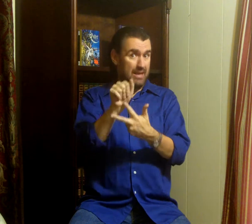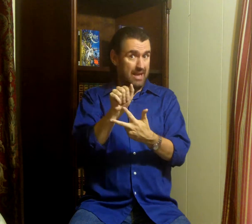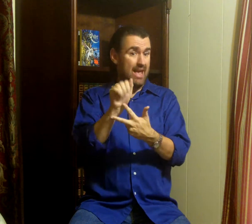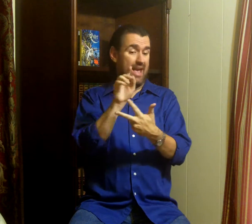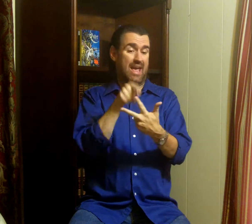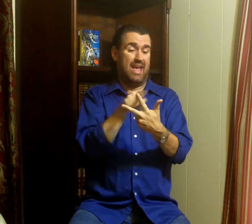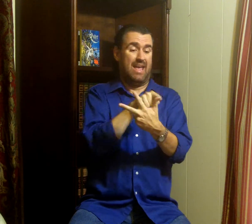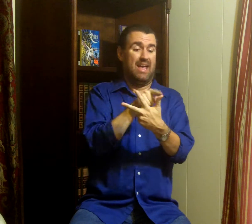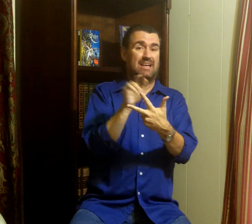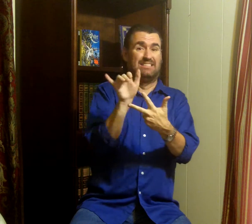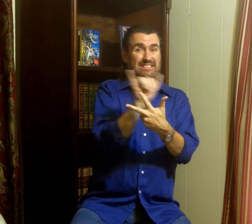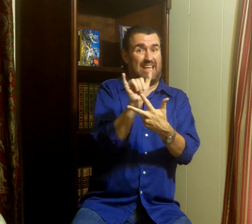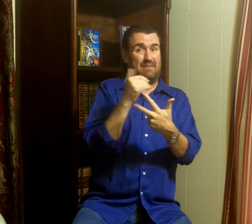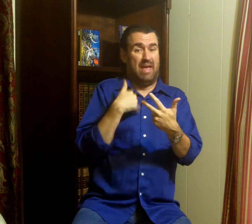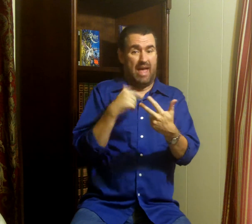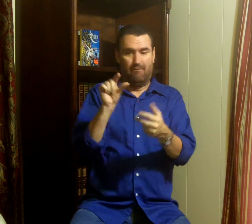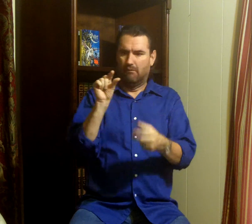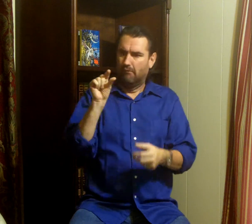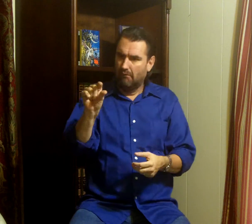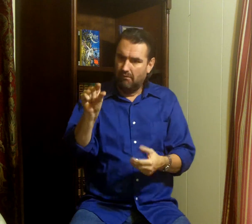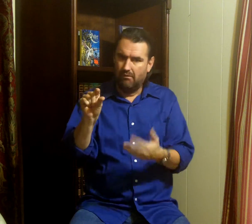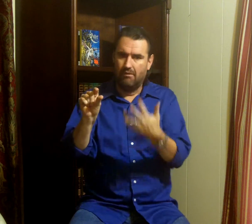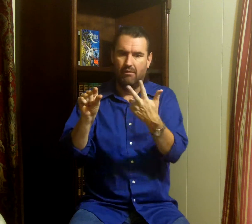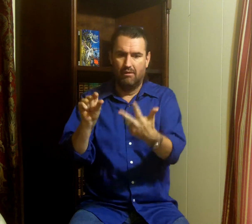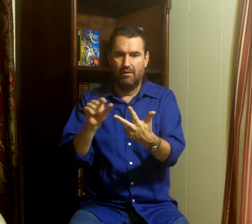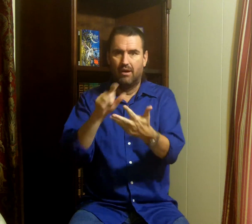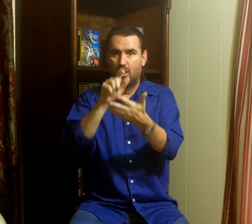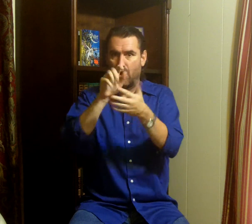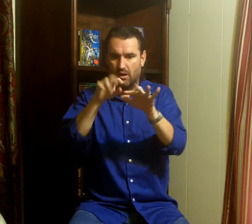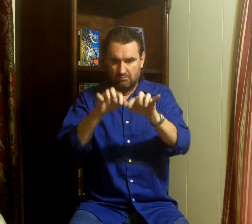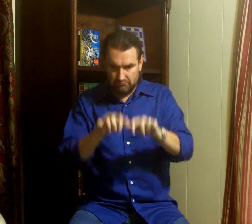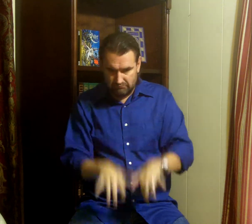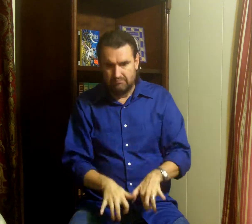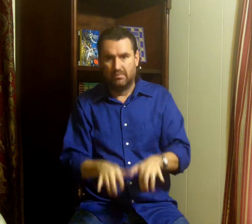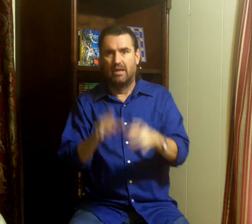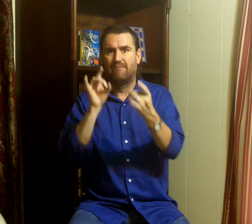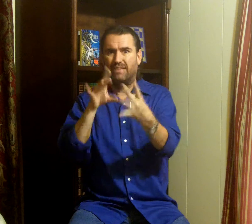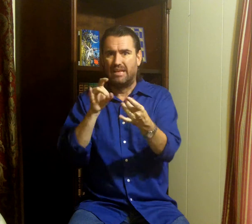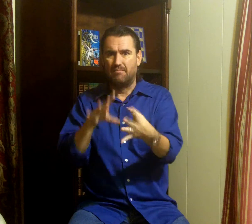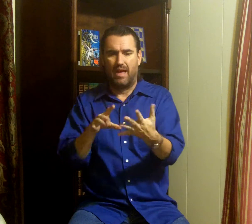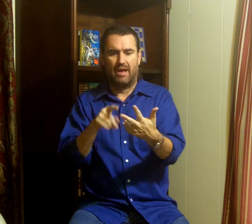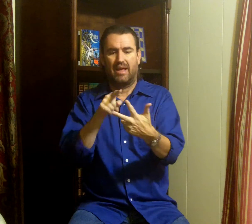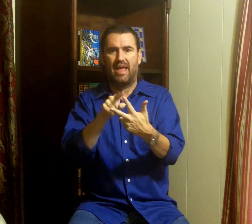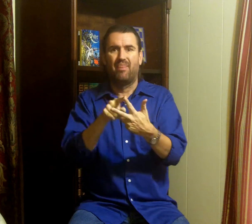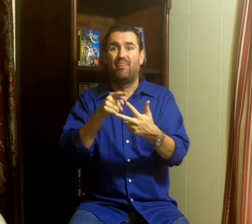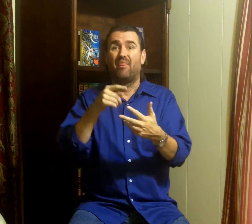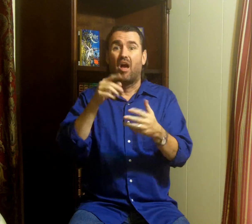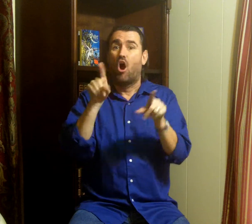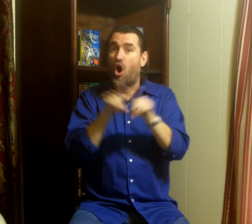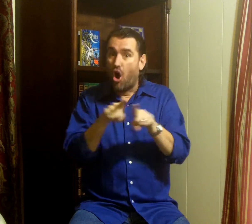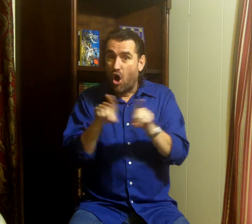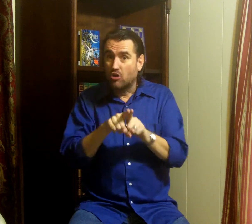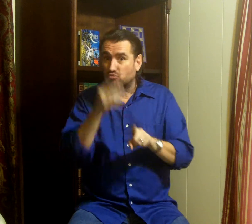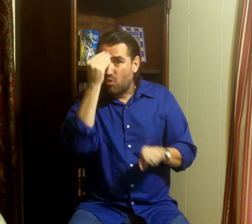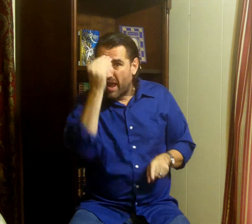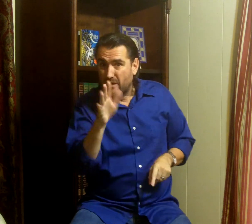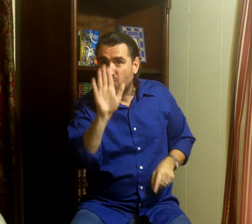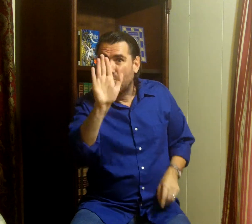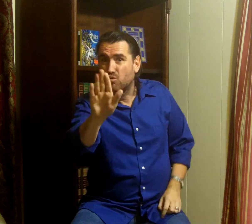step farther in that they will tell you each score on each criteria, each